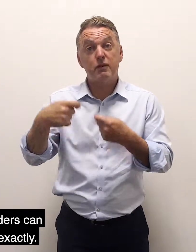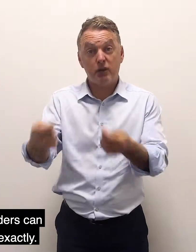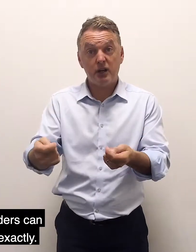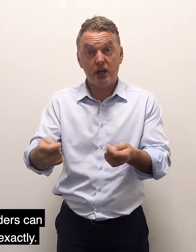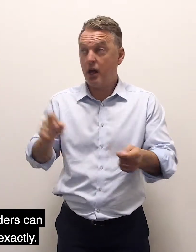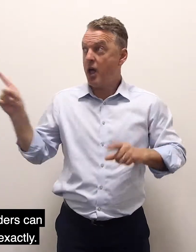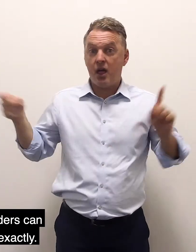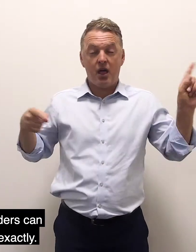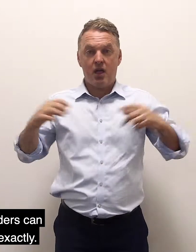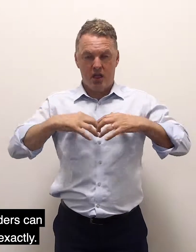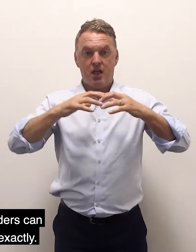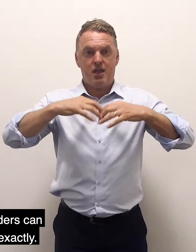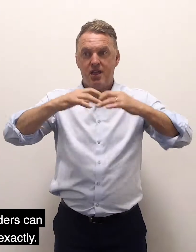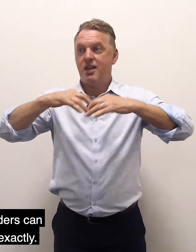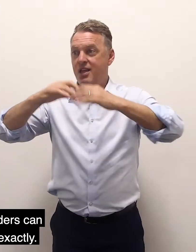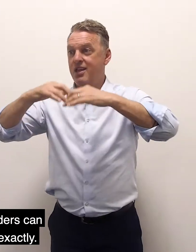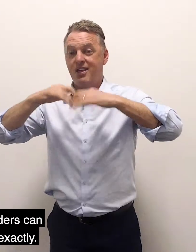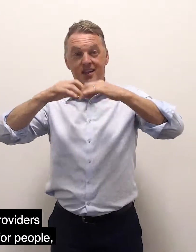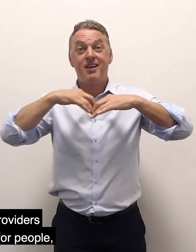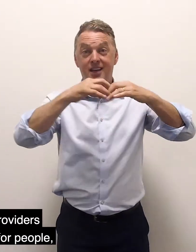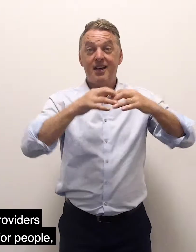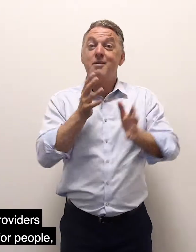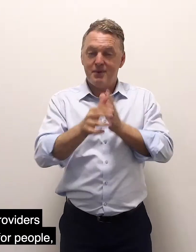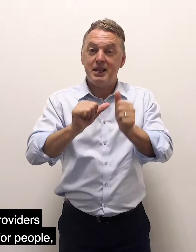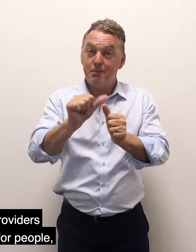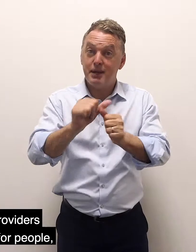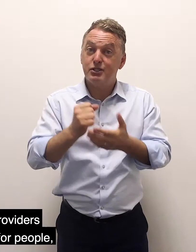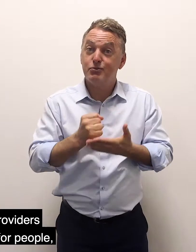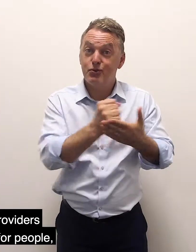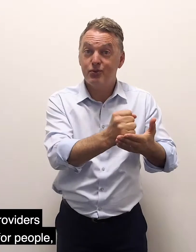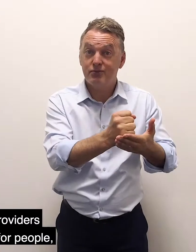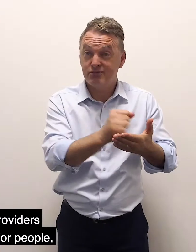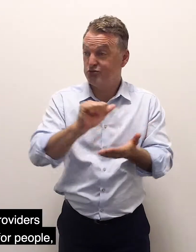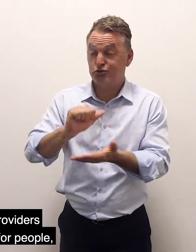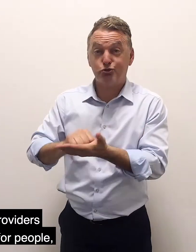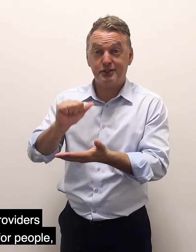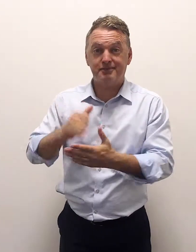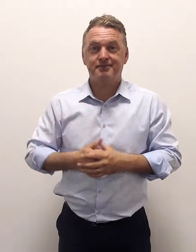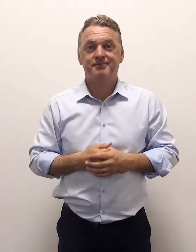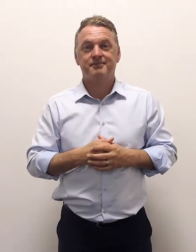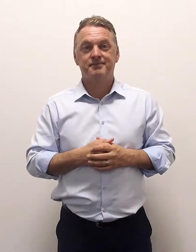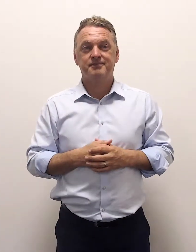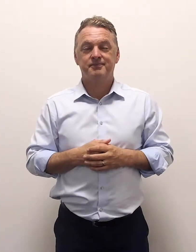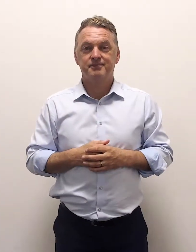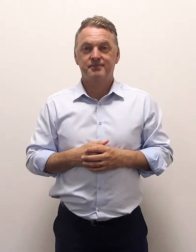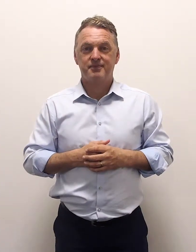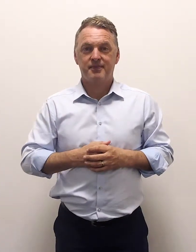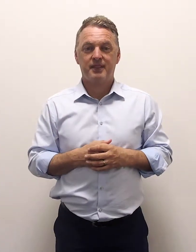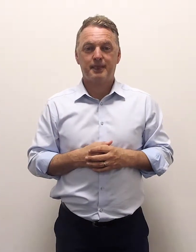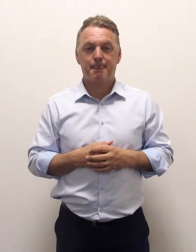More service providers can be employed, yes, exactly. And more service providers means better support for people, doesn't it?